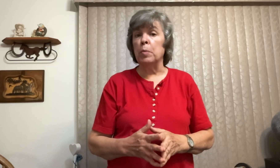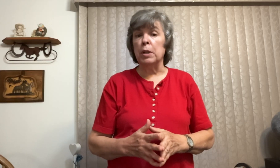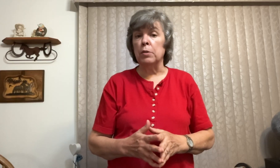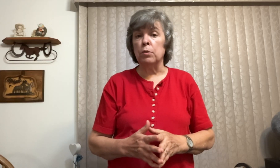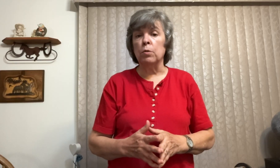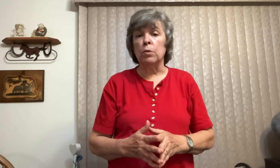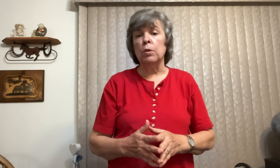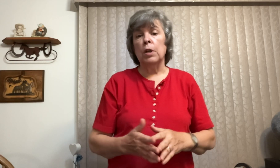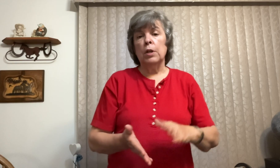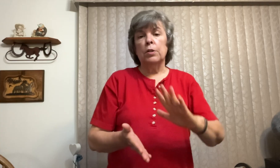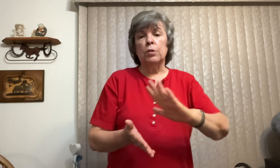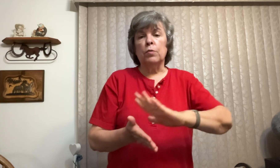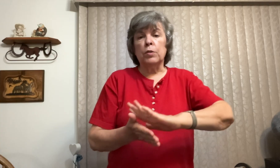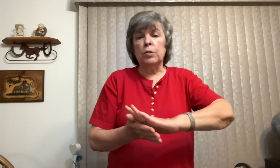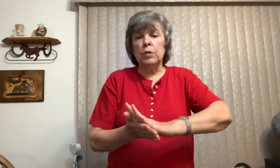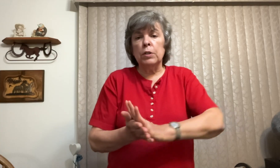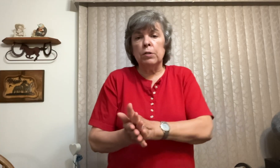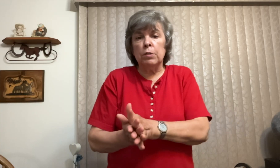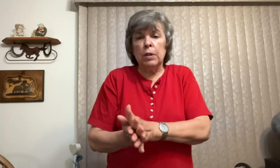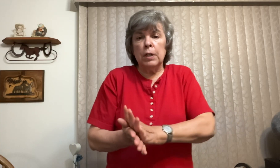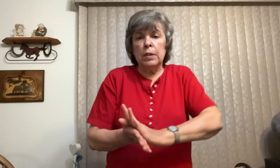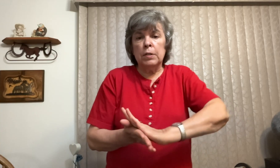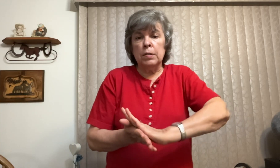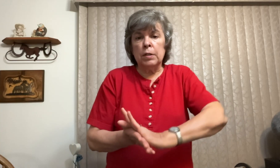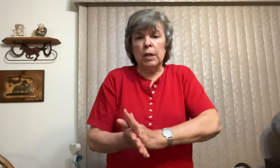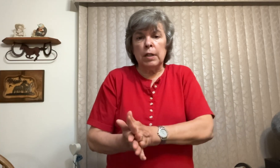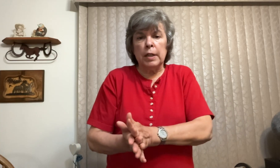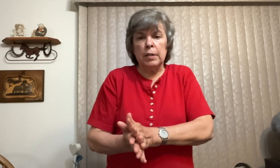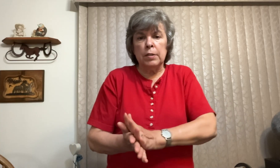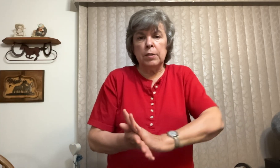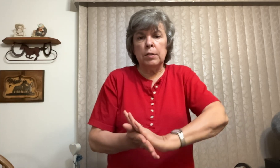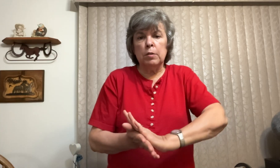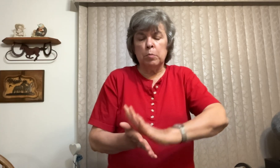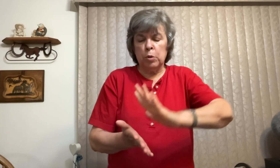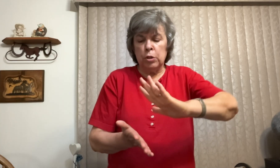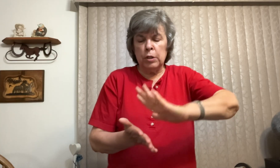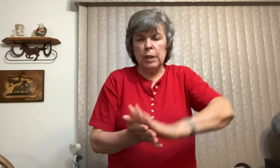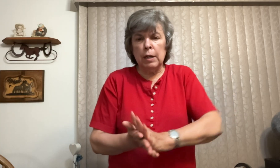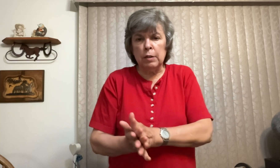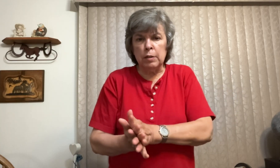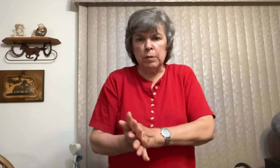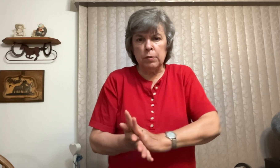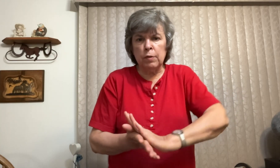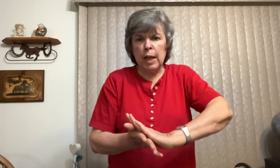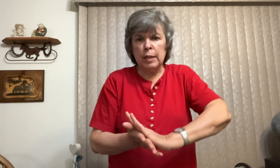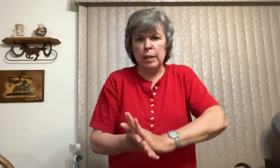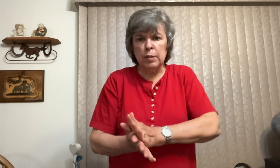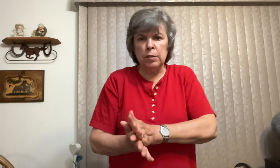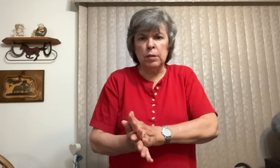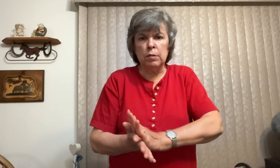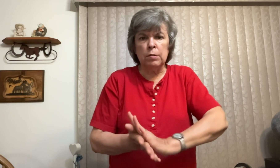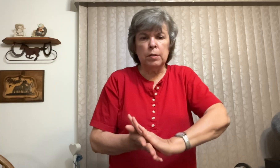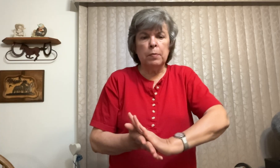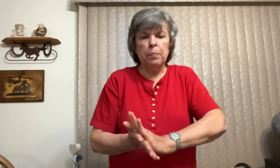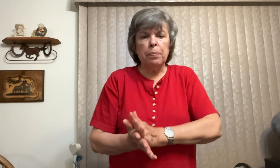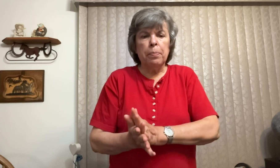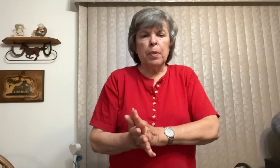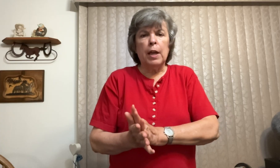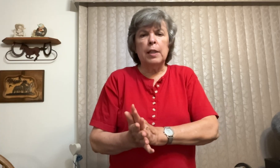the scroll. So for seal, this is kind of like a seal pushing down and flattening the seal. And then